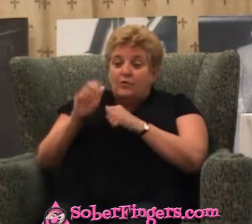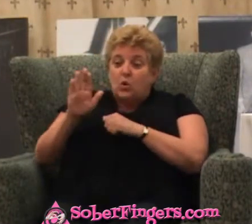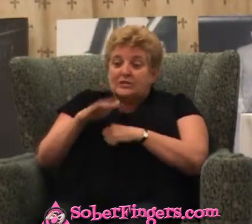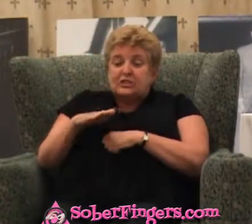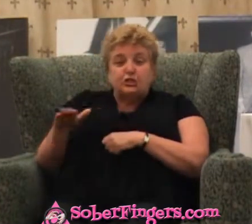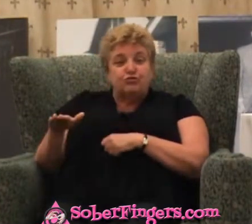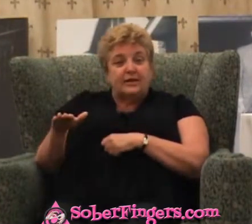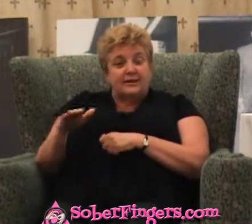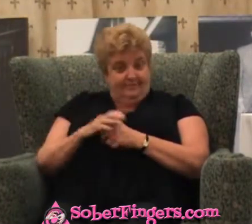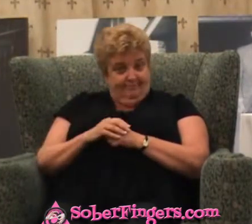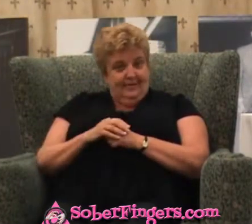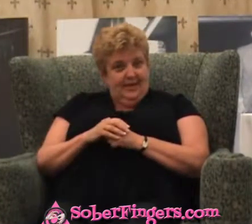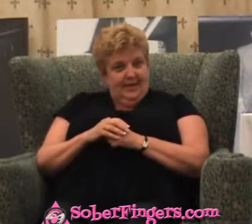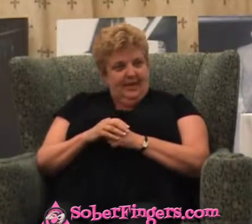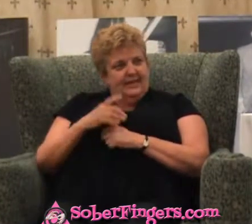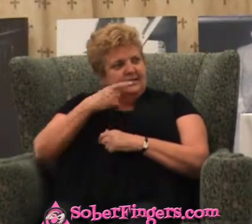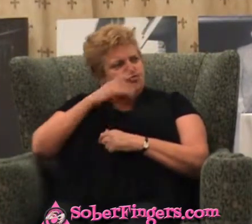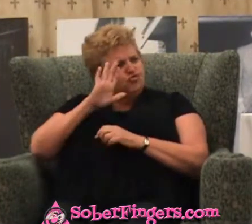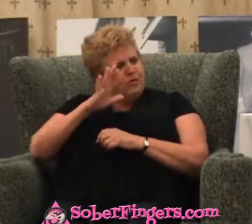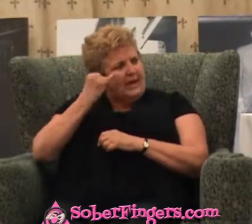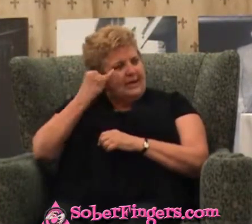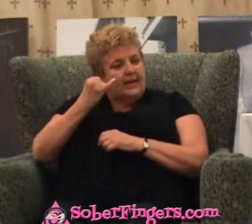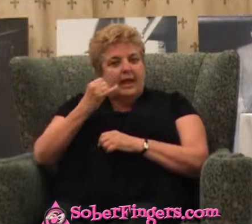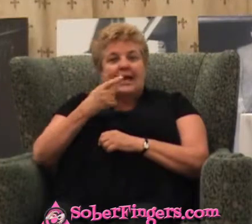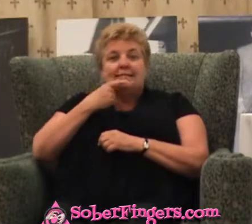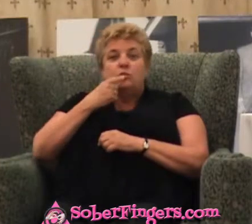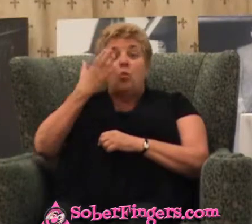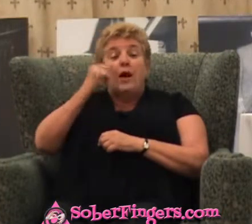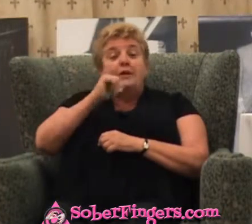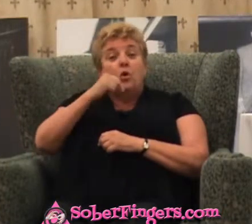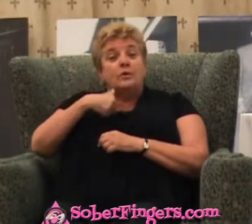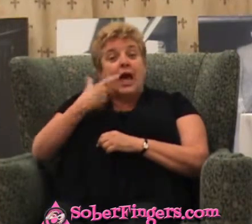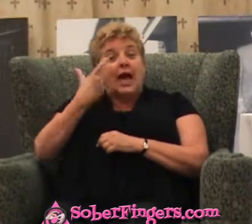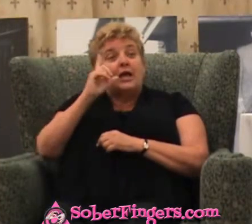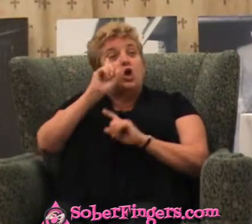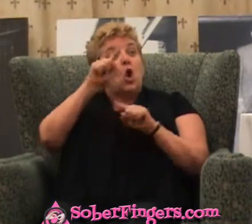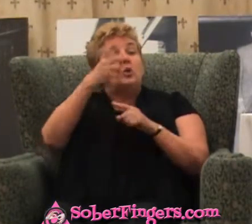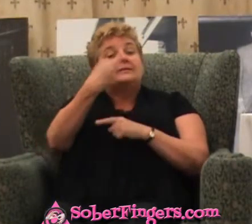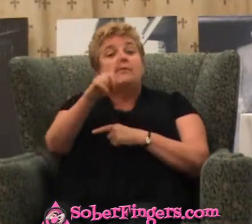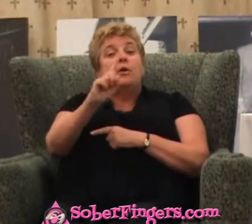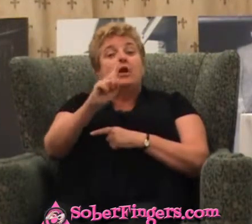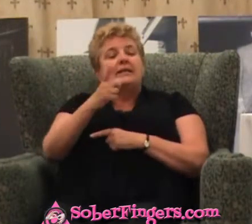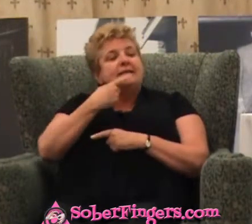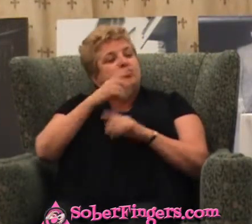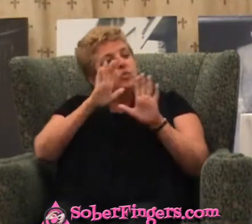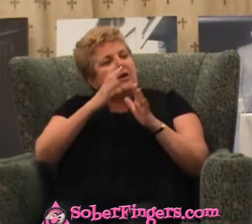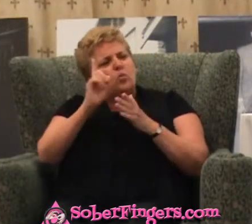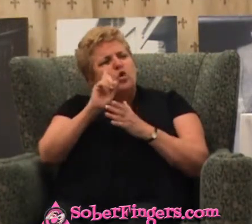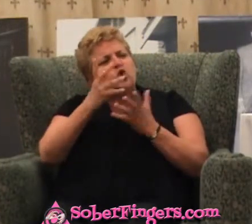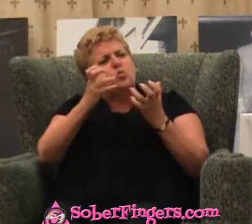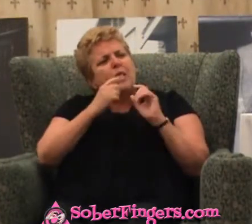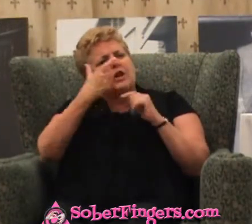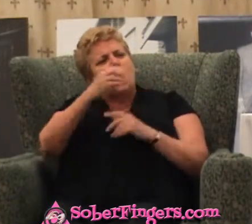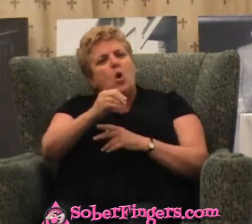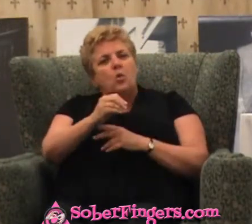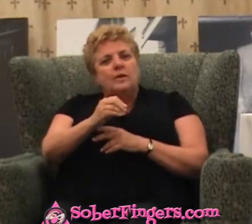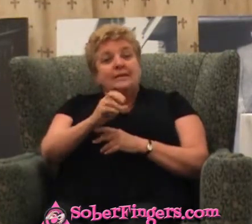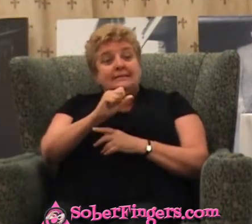either. And so I said, why don't I go somewhere? He said, great. Where do you want to go? He's thinking San Francisco. I said,